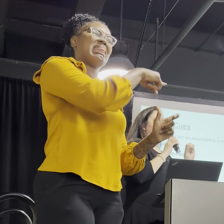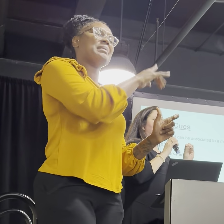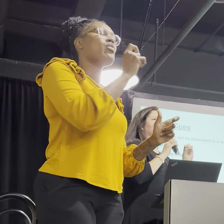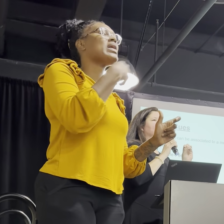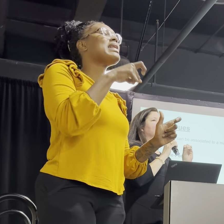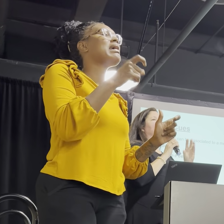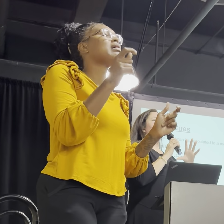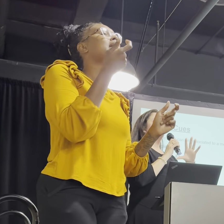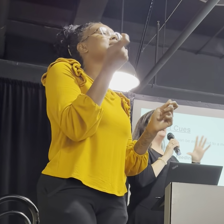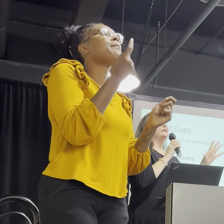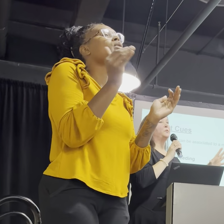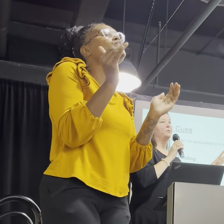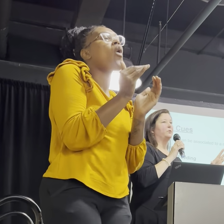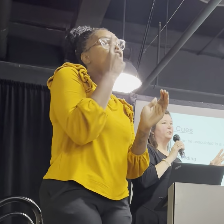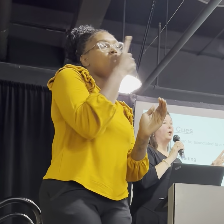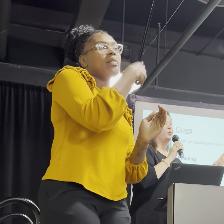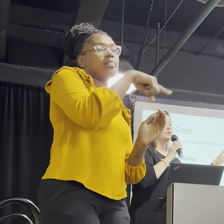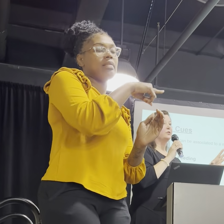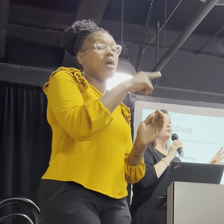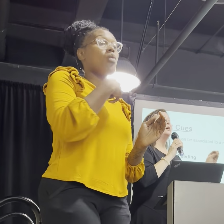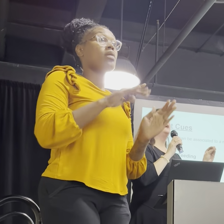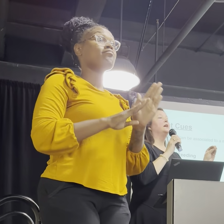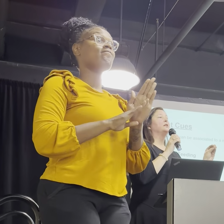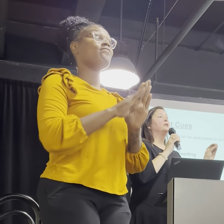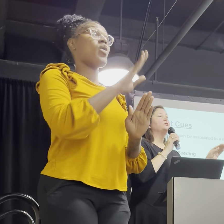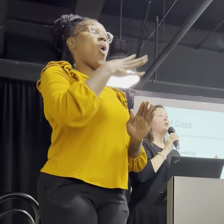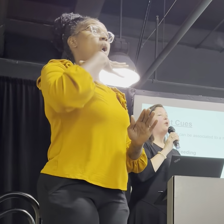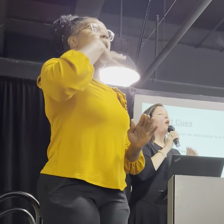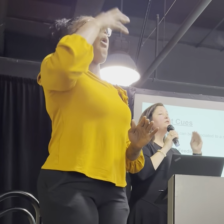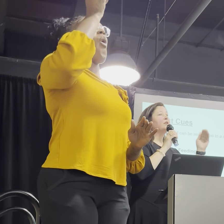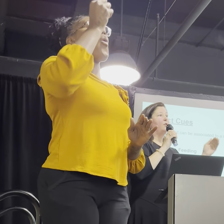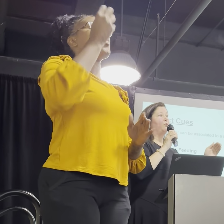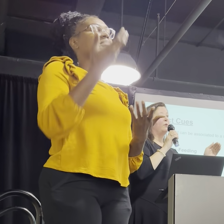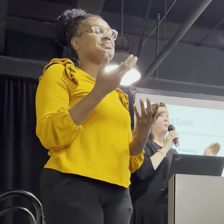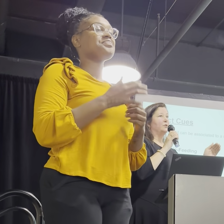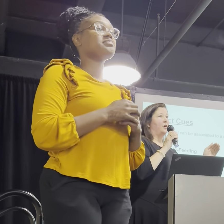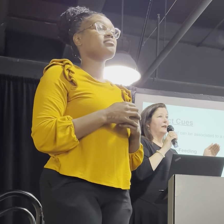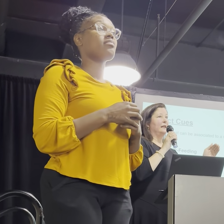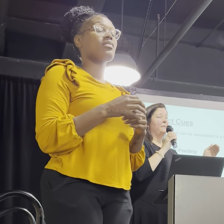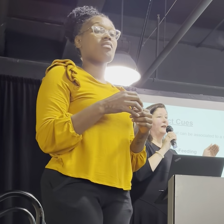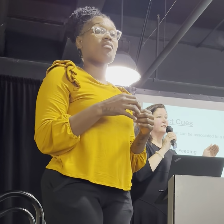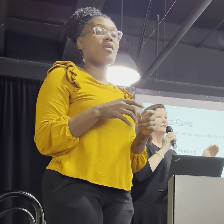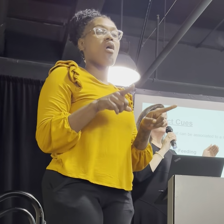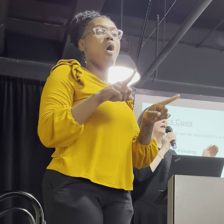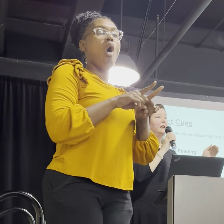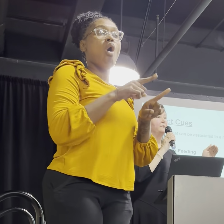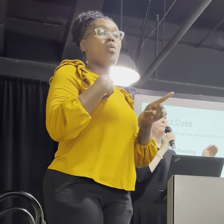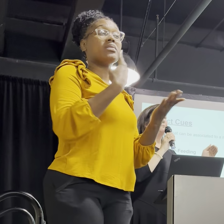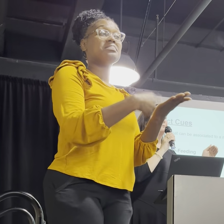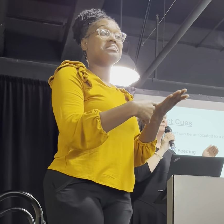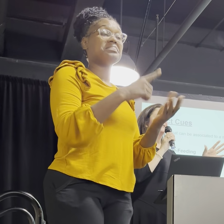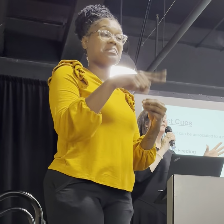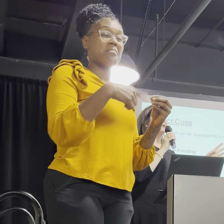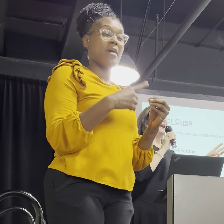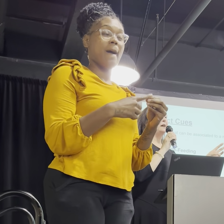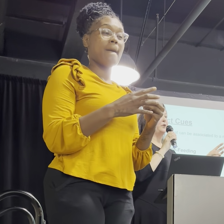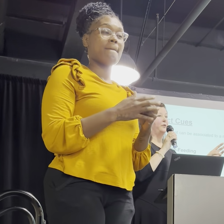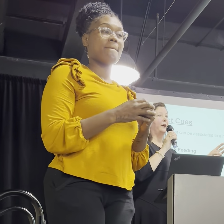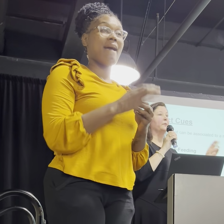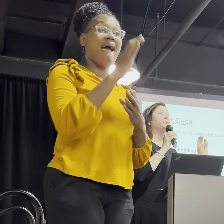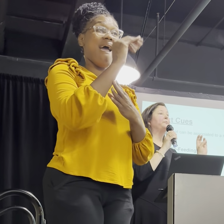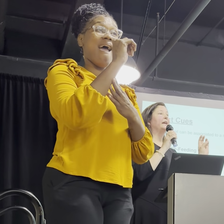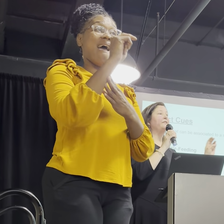little bitty hands. But as we grew older, so also while we're talking about